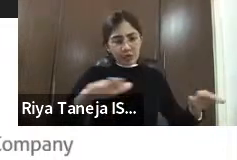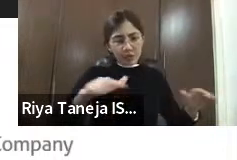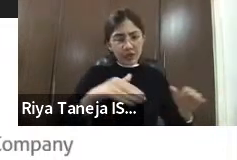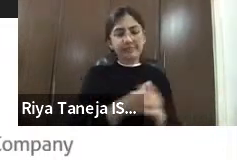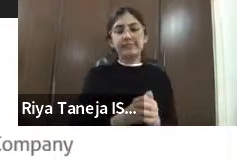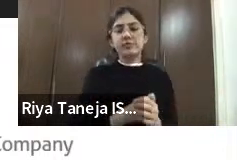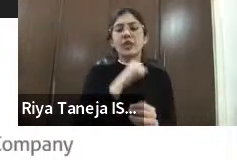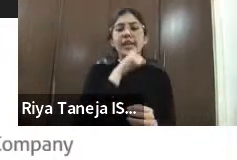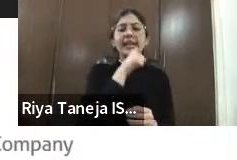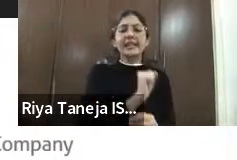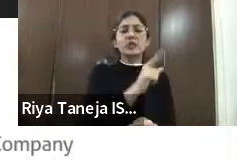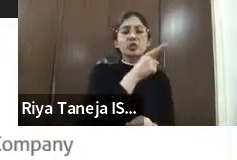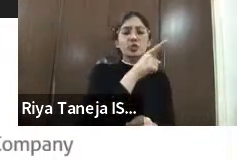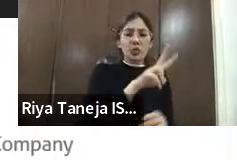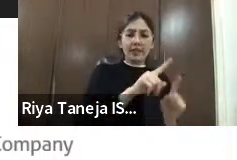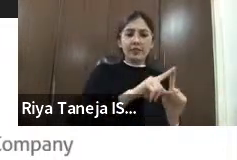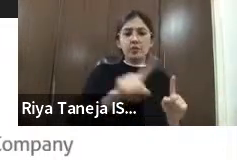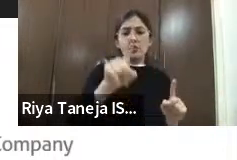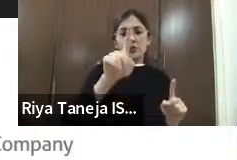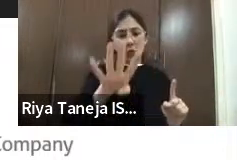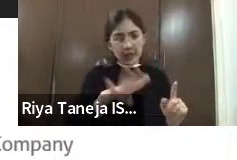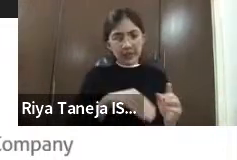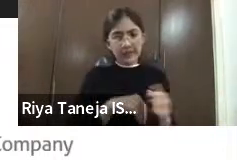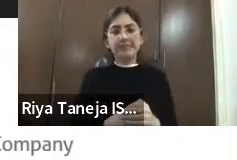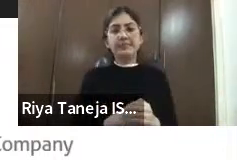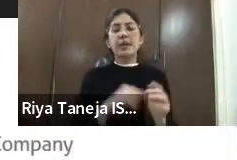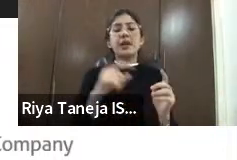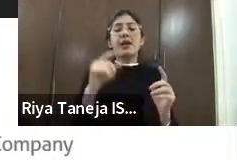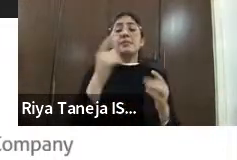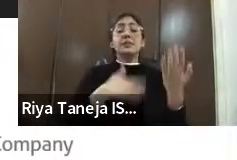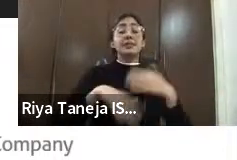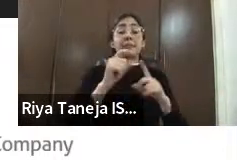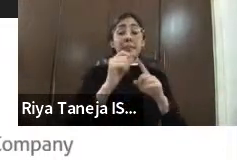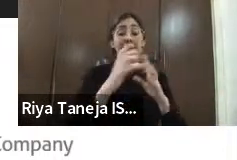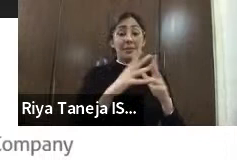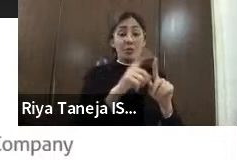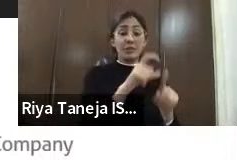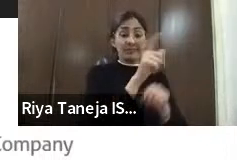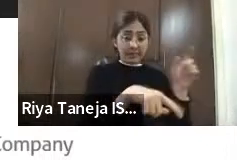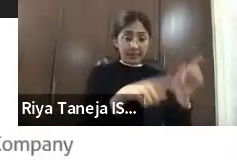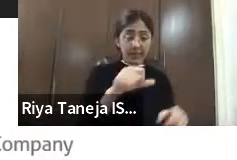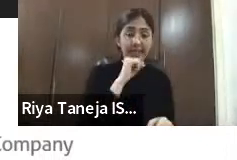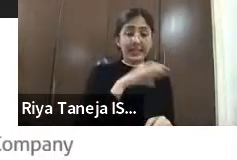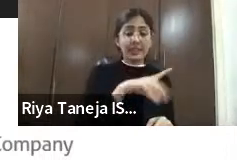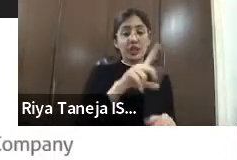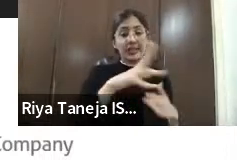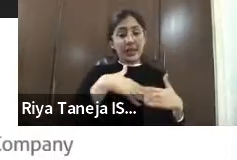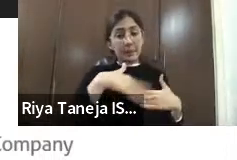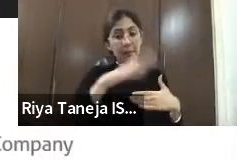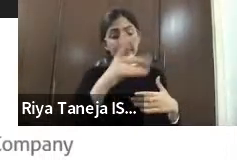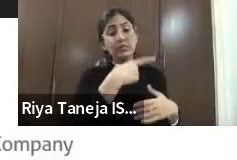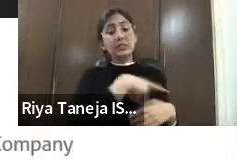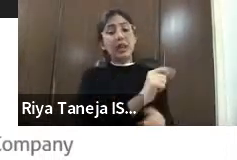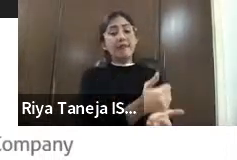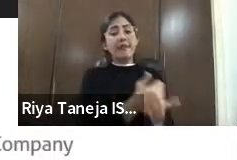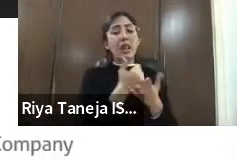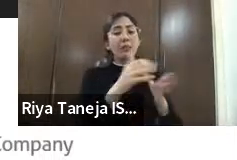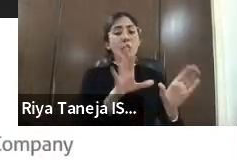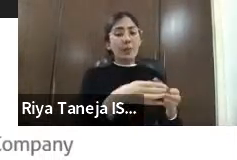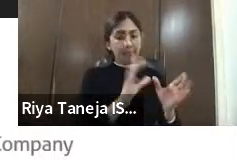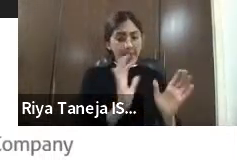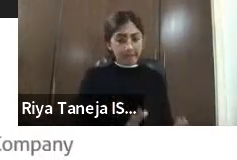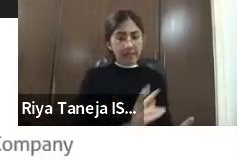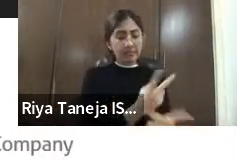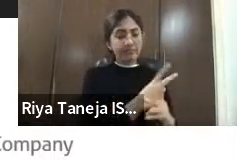ages 12 and 14. PWDs above 18 years of age are formed into self-help groups, imparting